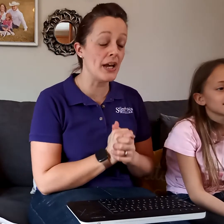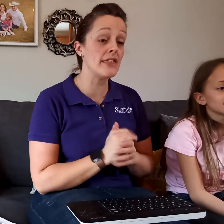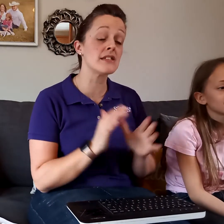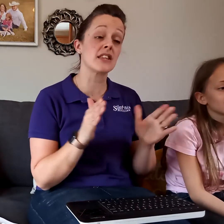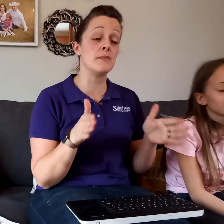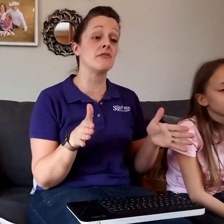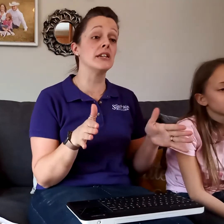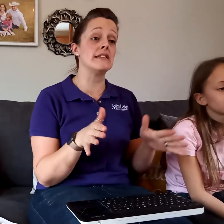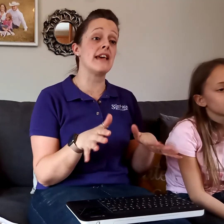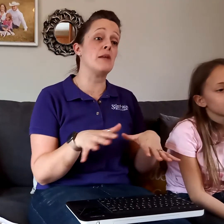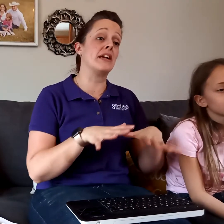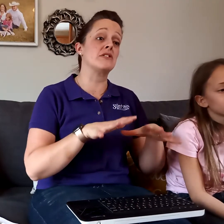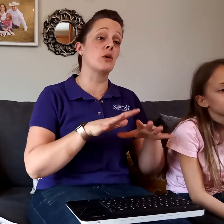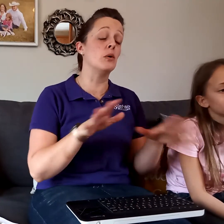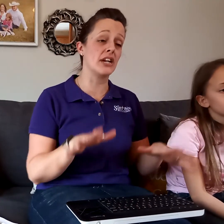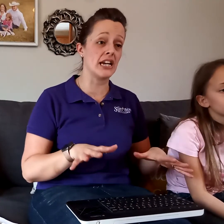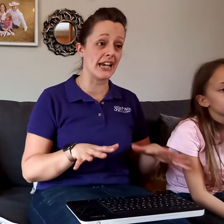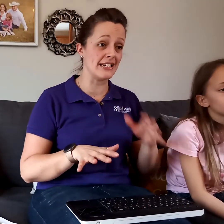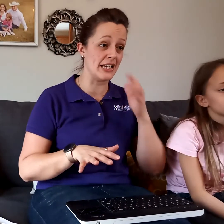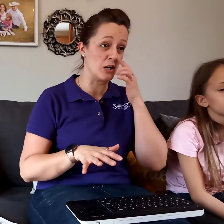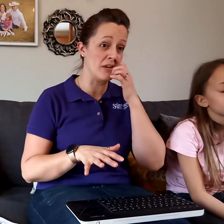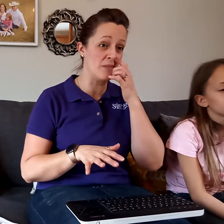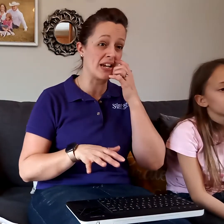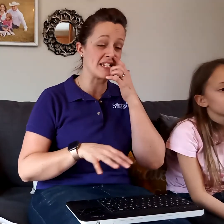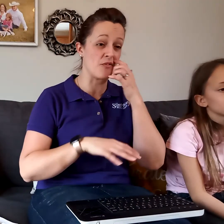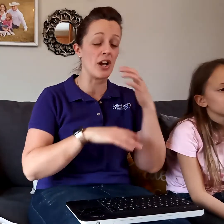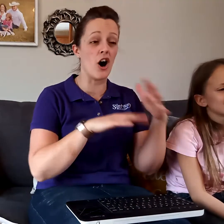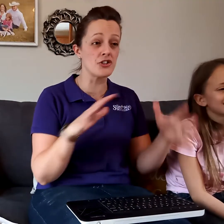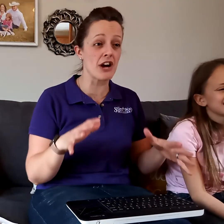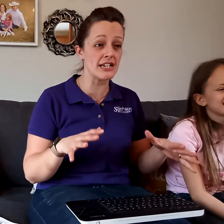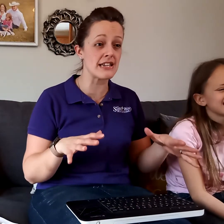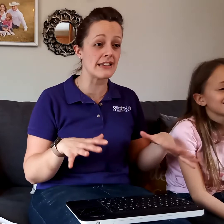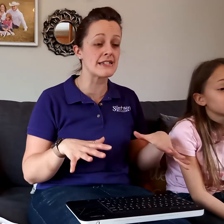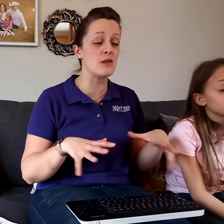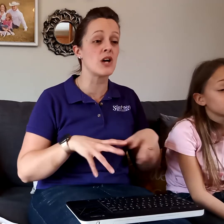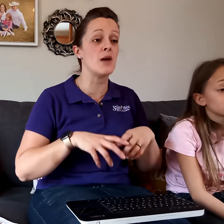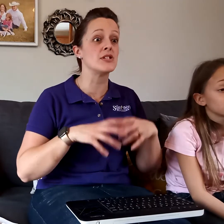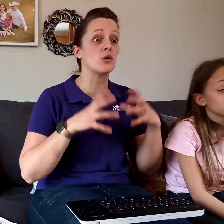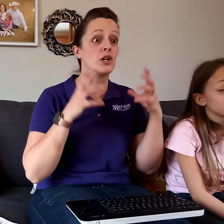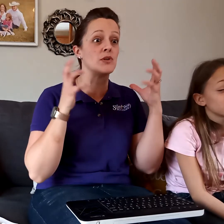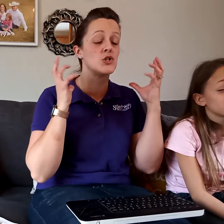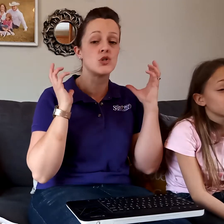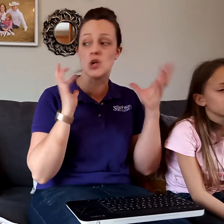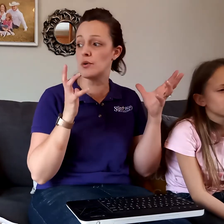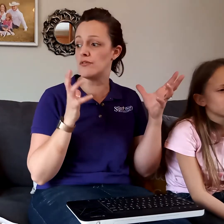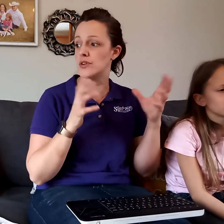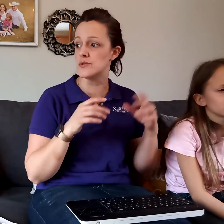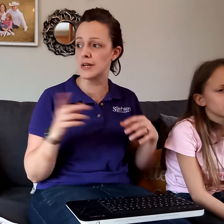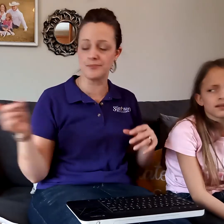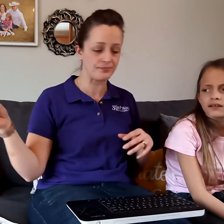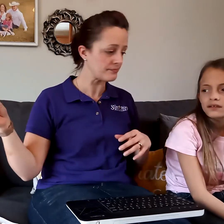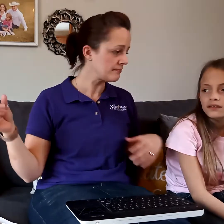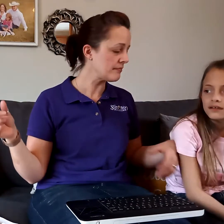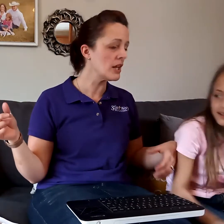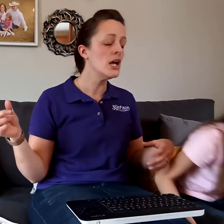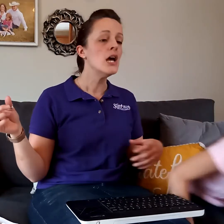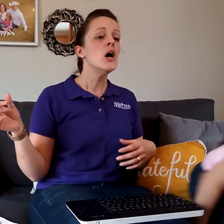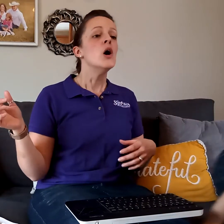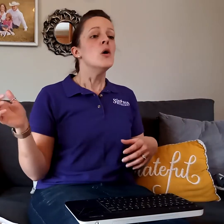this is going to be really sad because you're only going to get to hear me, because if we all try to sing at the same time, it's going to be so confusing. But